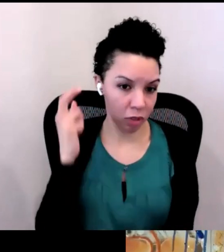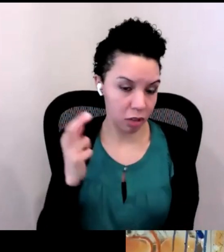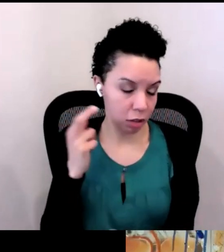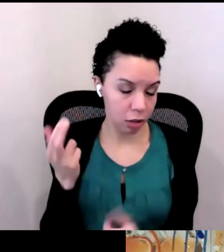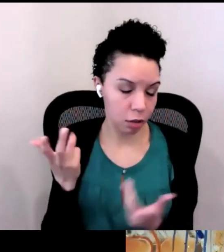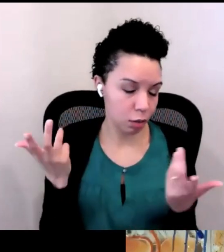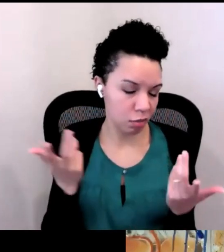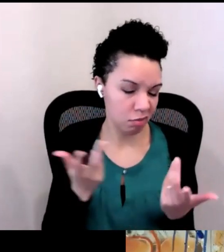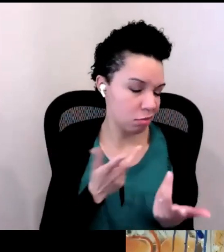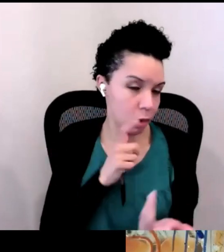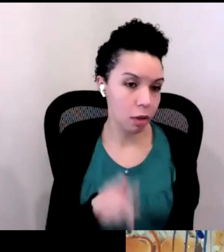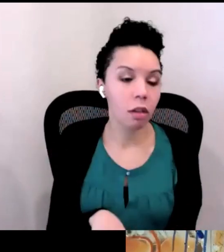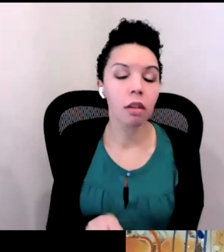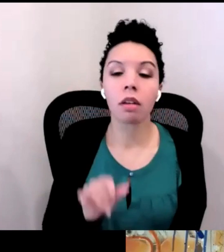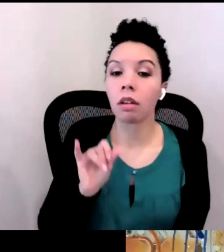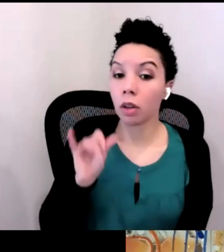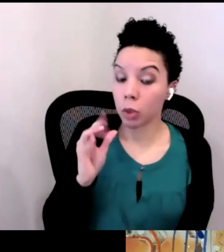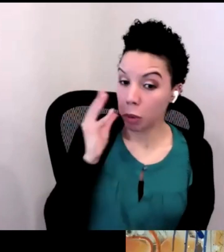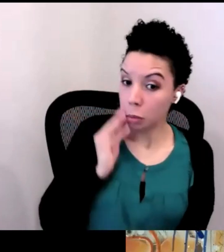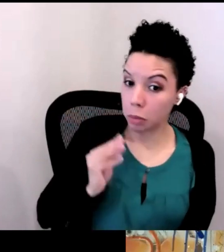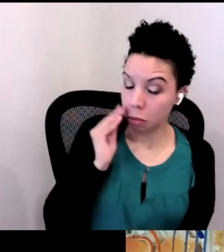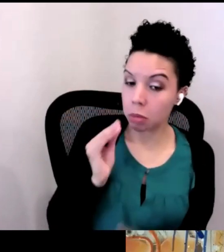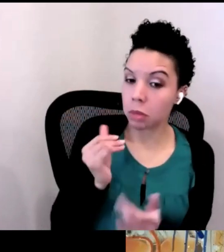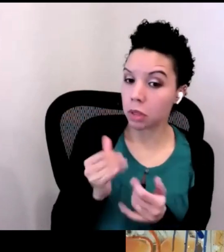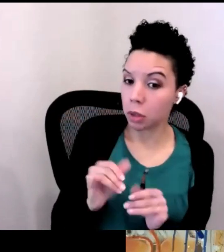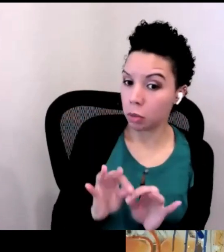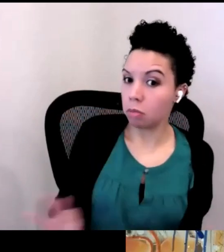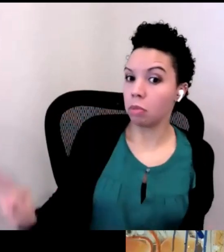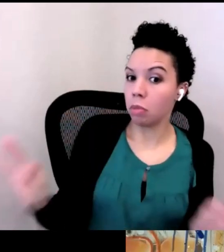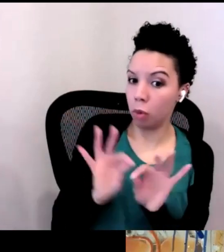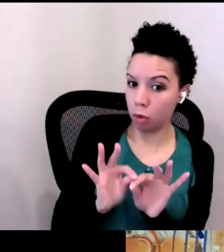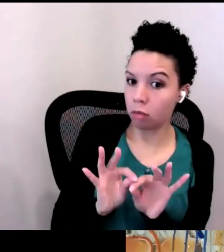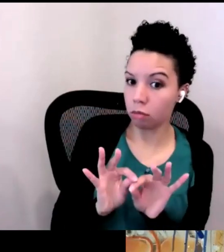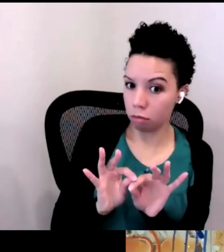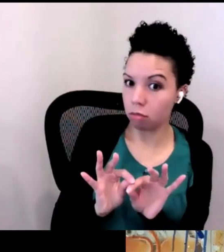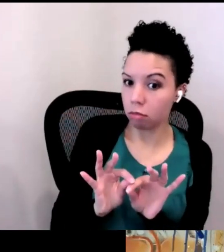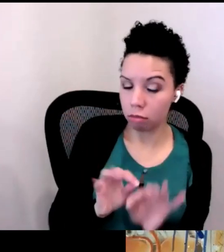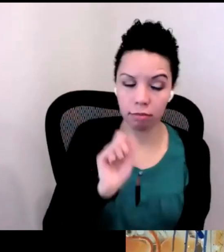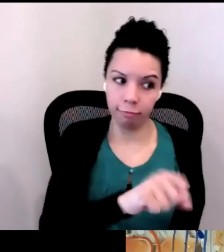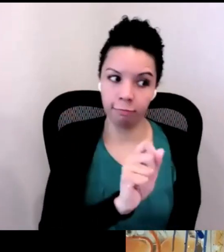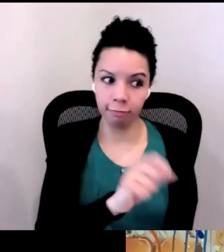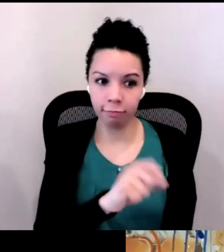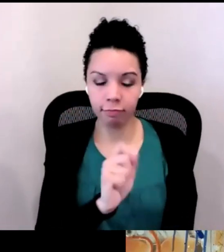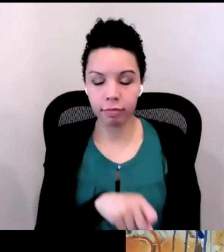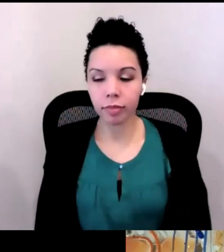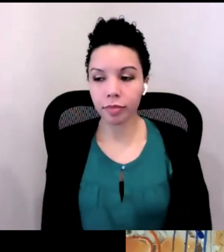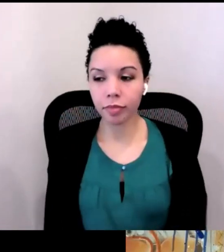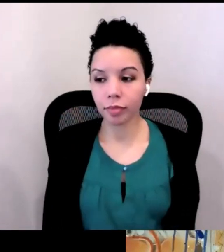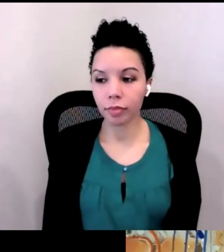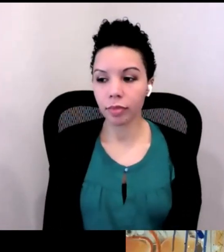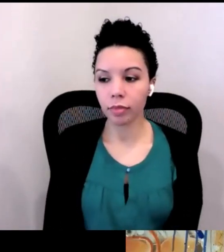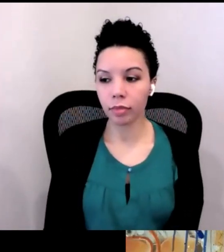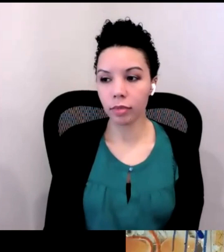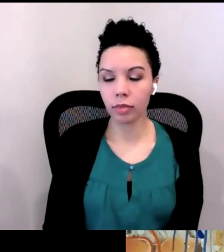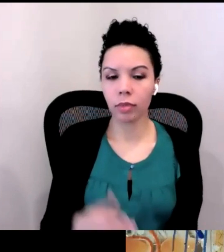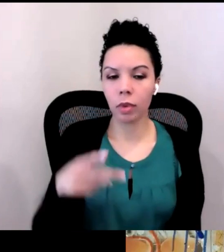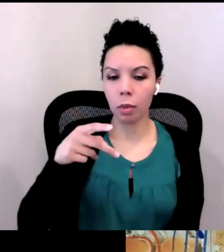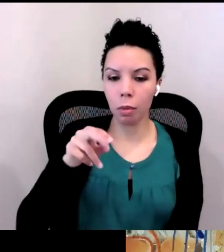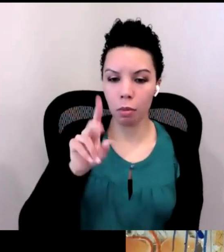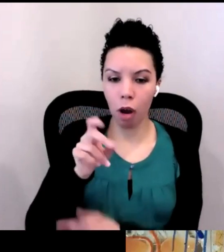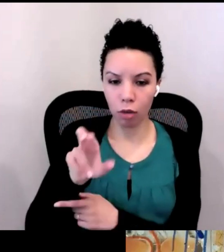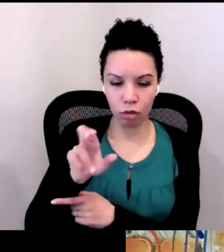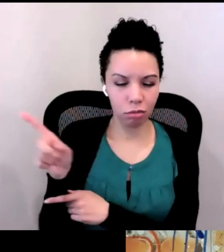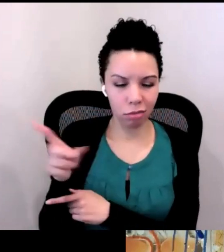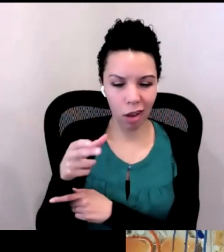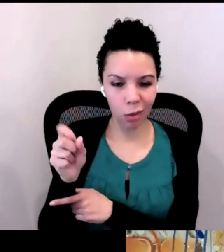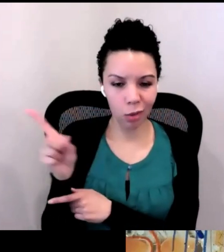So experience still counts a lot in your Absolutely. book. Absolutely. Okay. Question here from Proctor High School in Vermont.